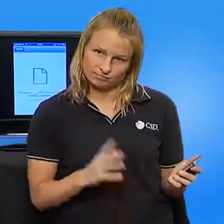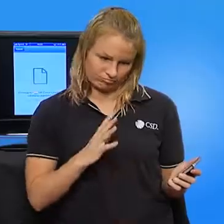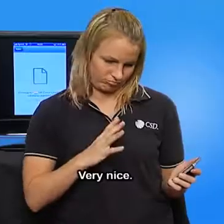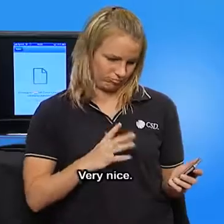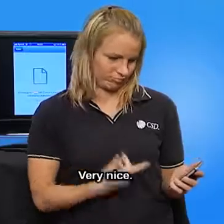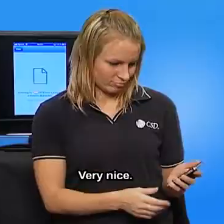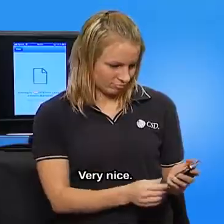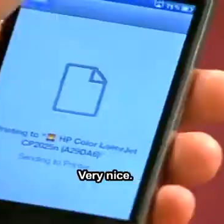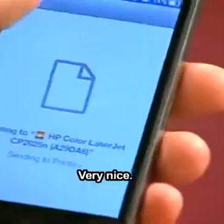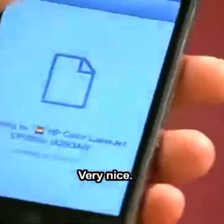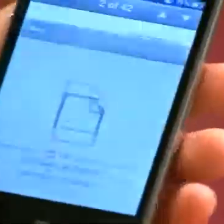Very nice.